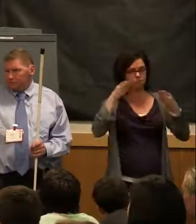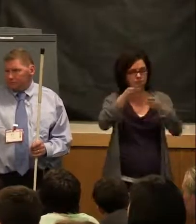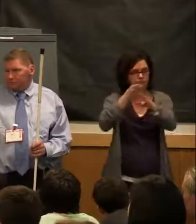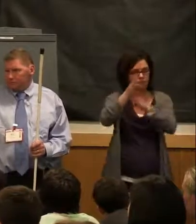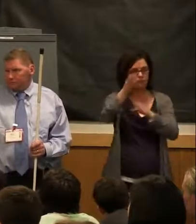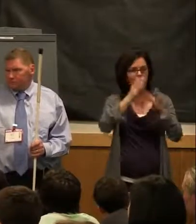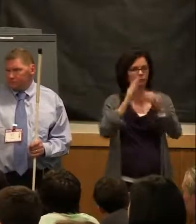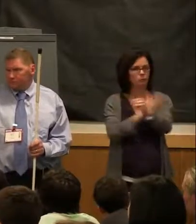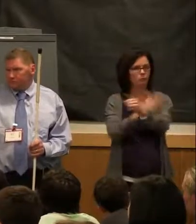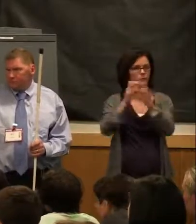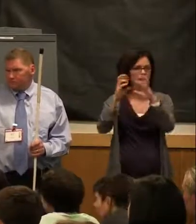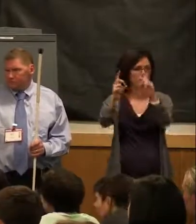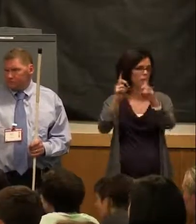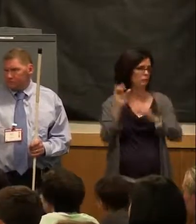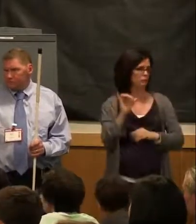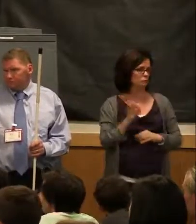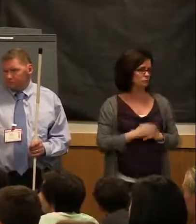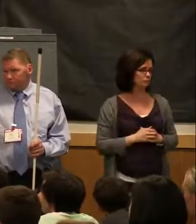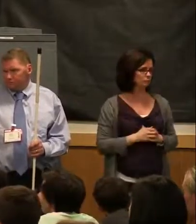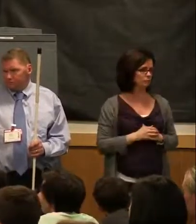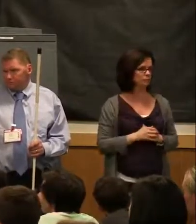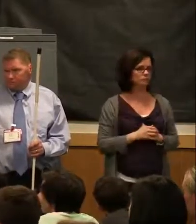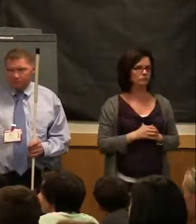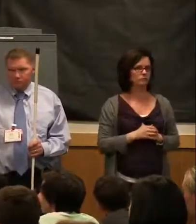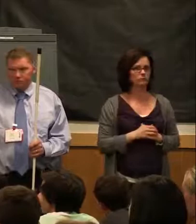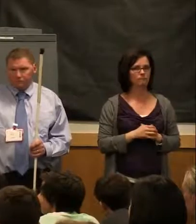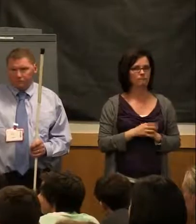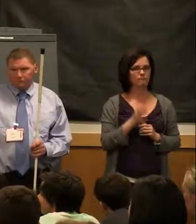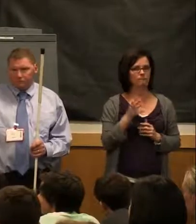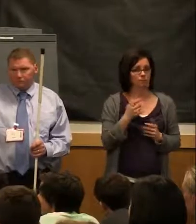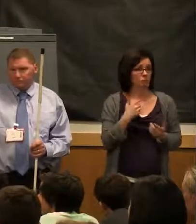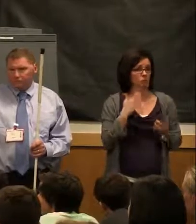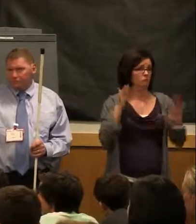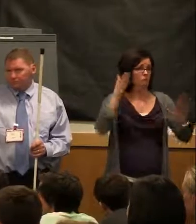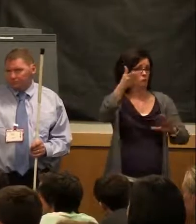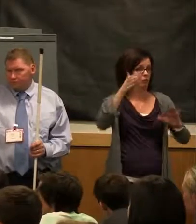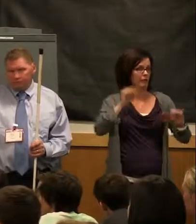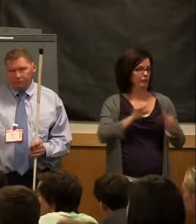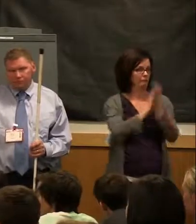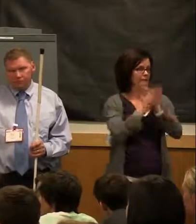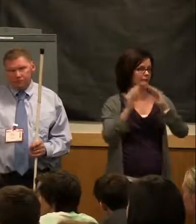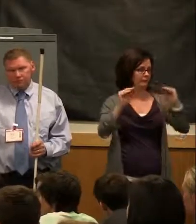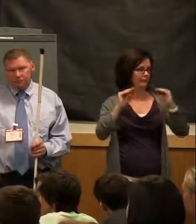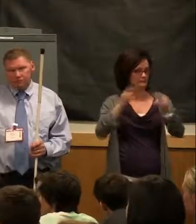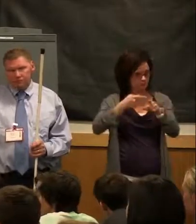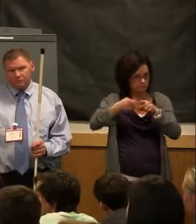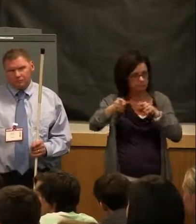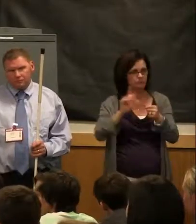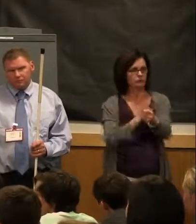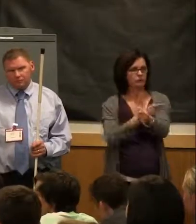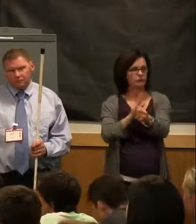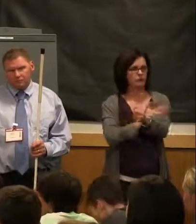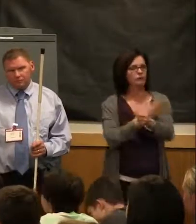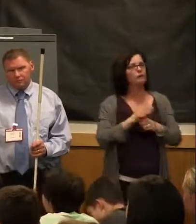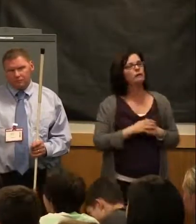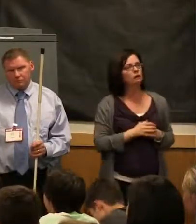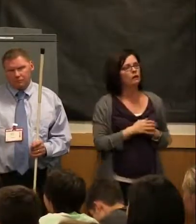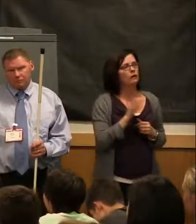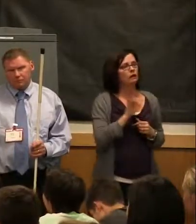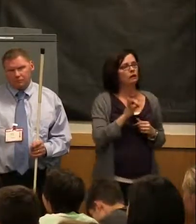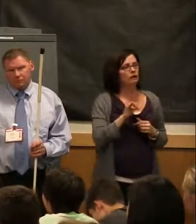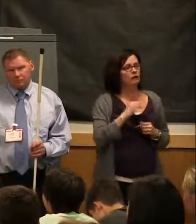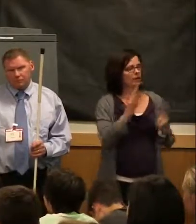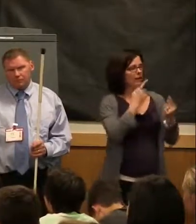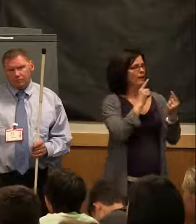music education as well, so that I can teach. And I really didn't, until I met